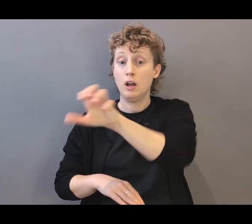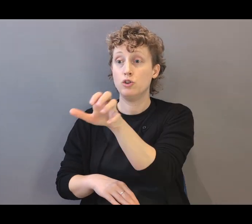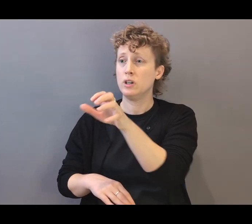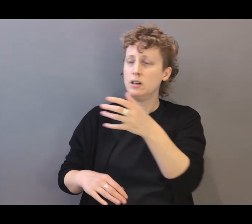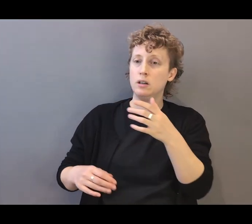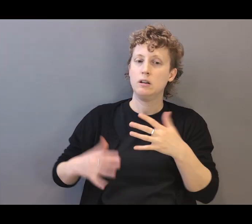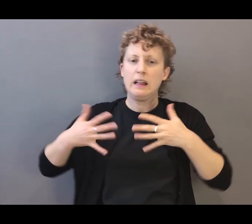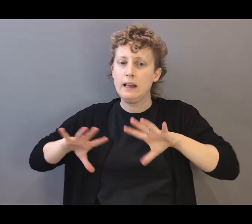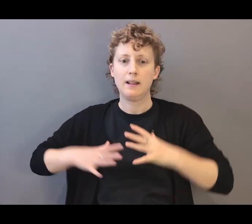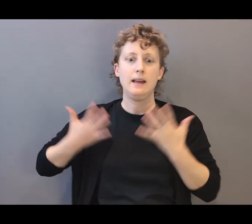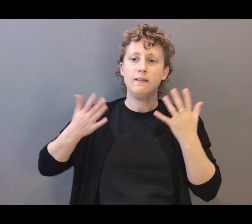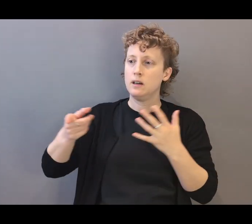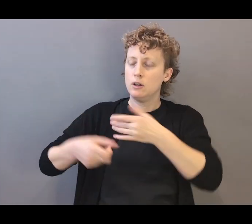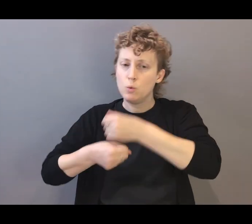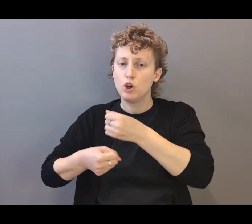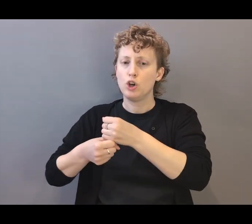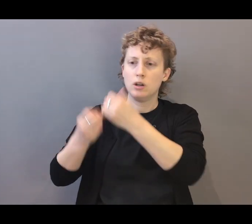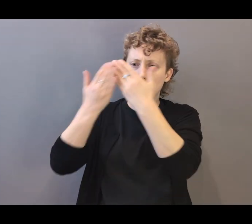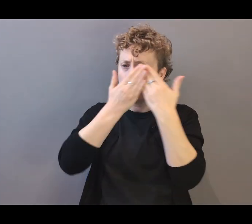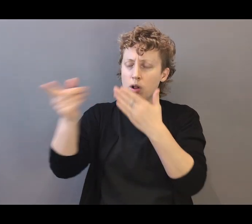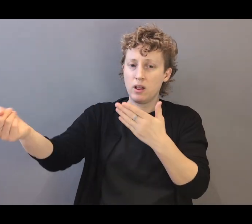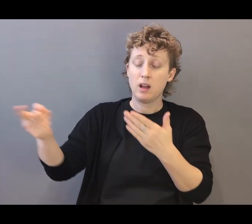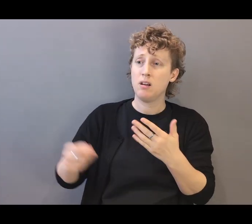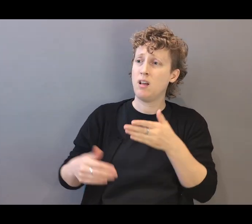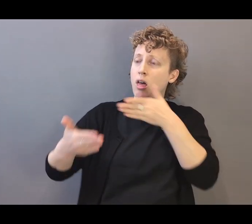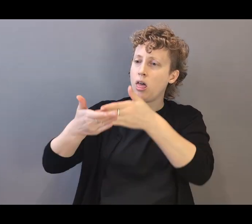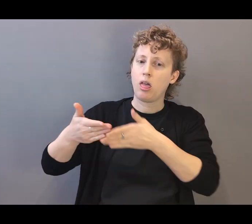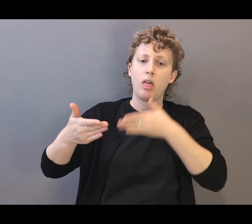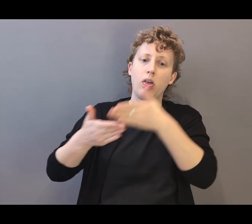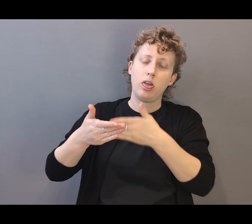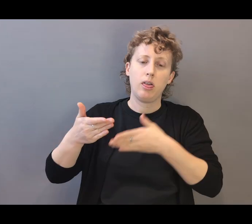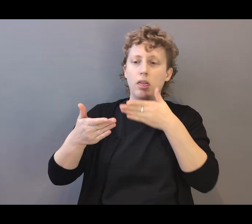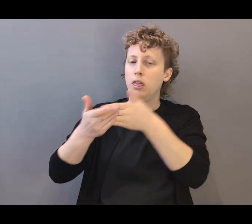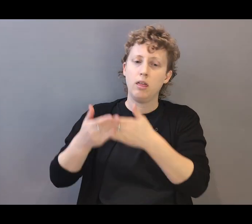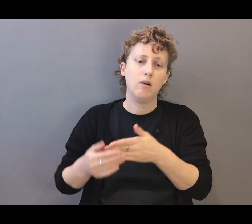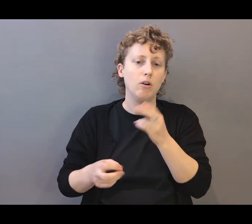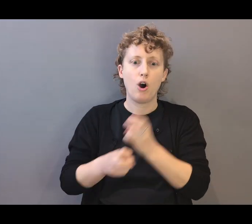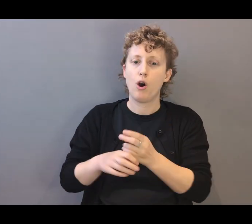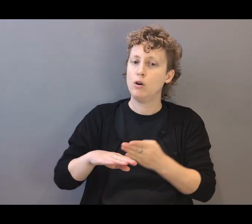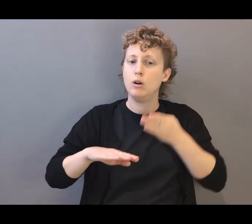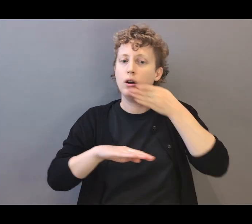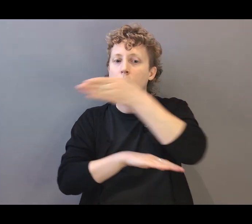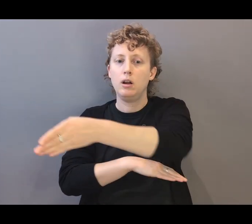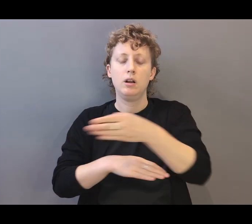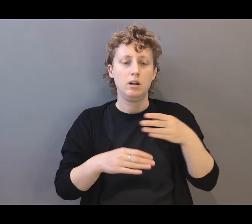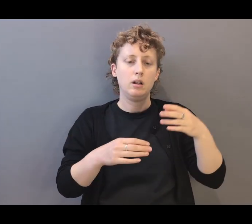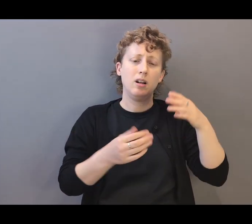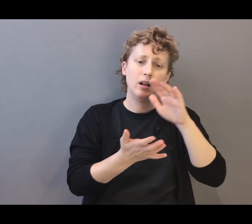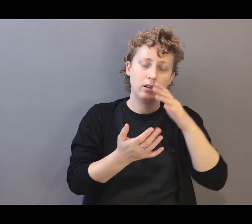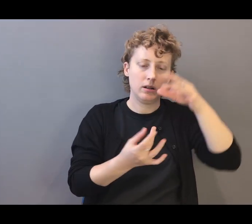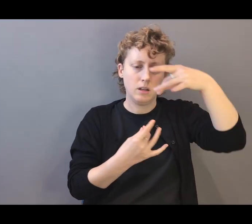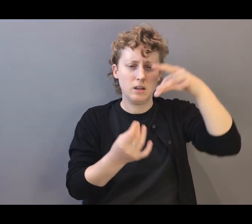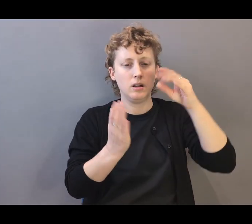and you need to spend months going through the disability recognition before you can access this important support that